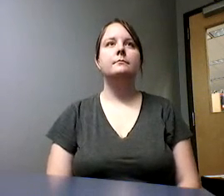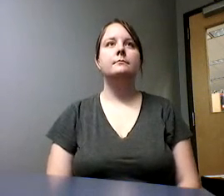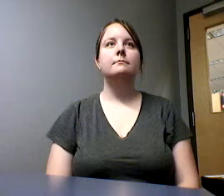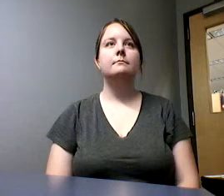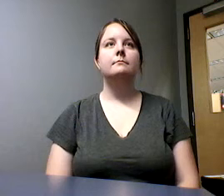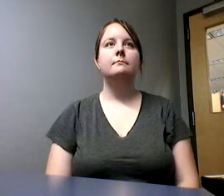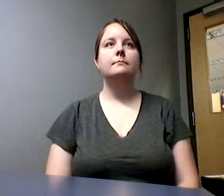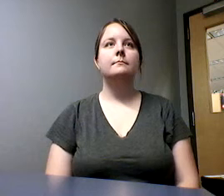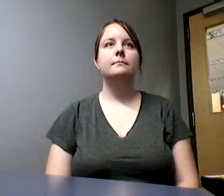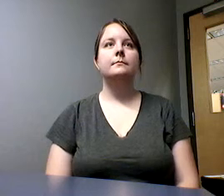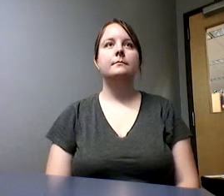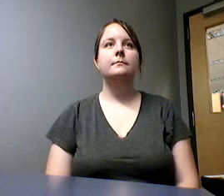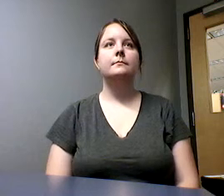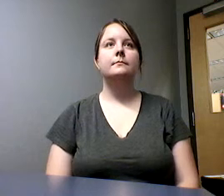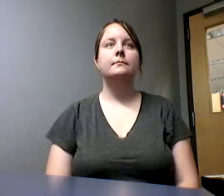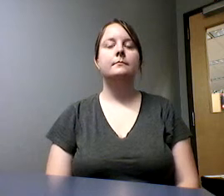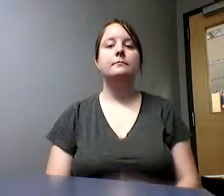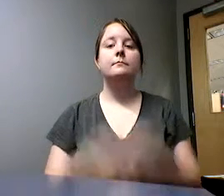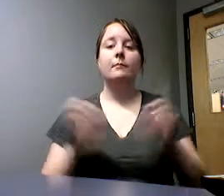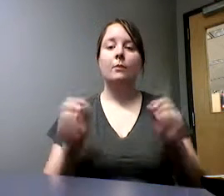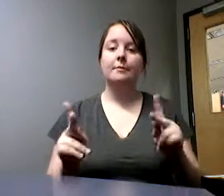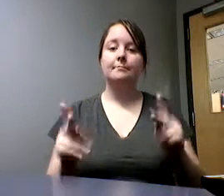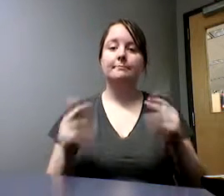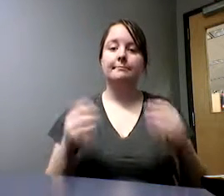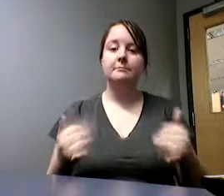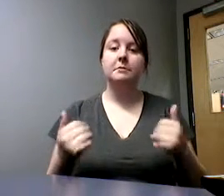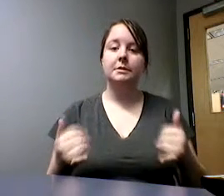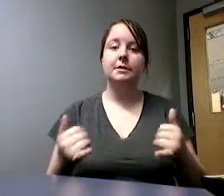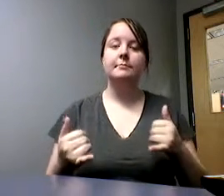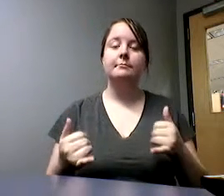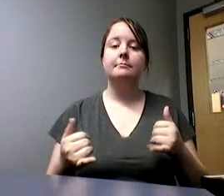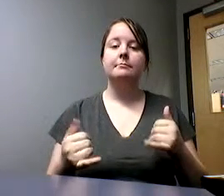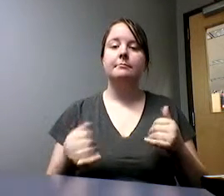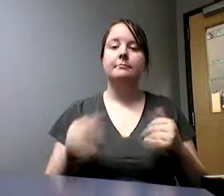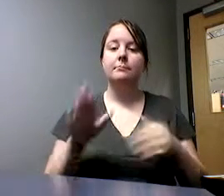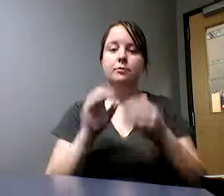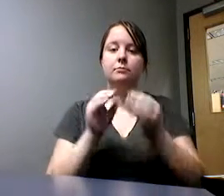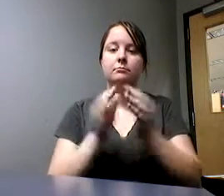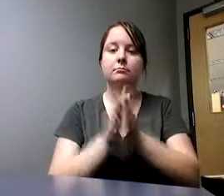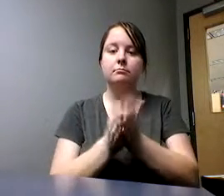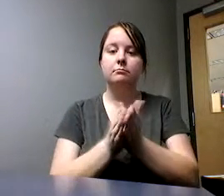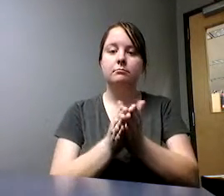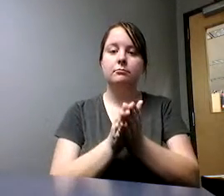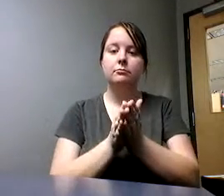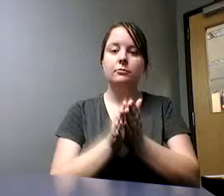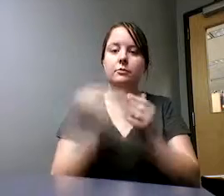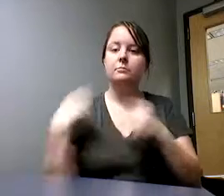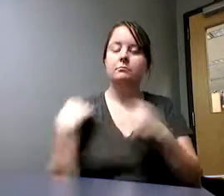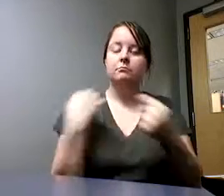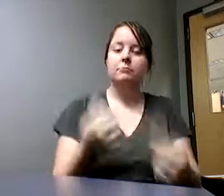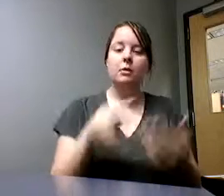Today, in your text for the last few days, you started to read the information in section review